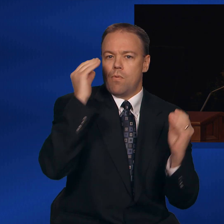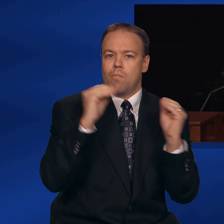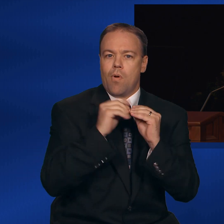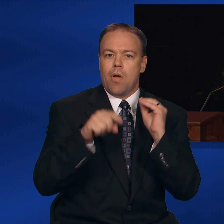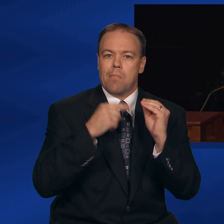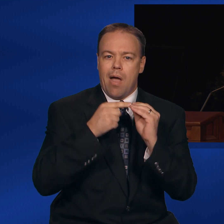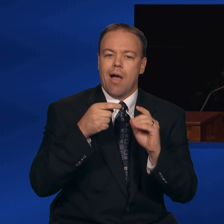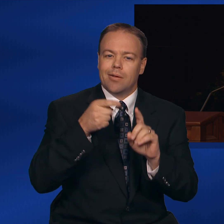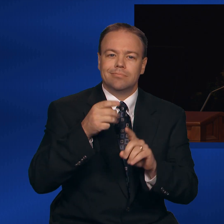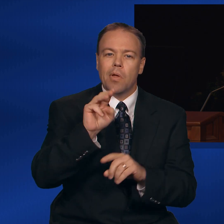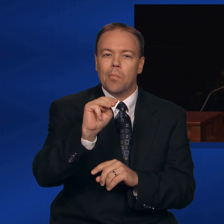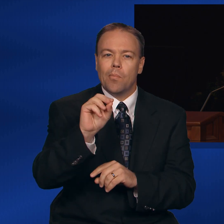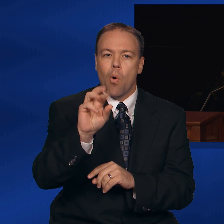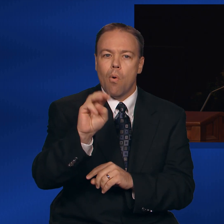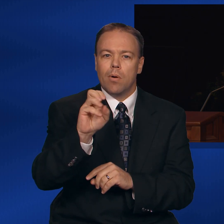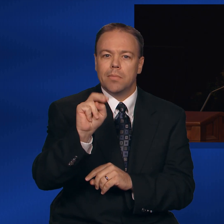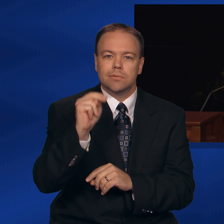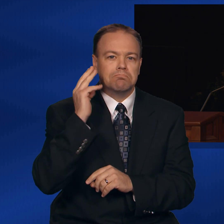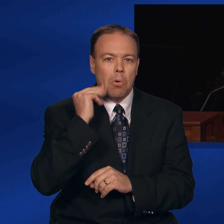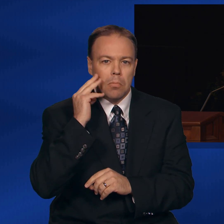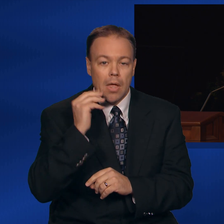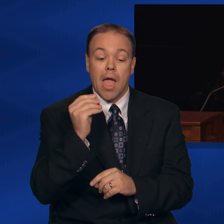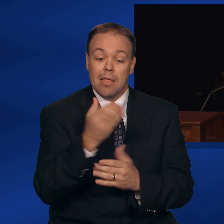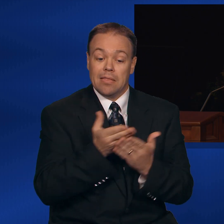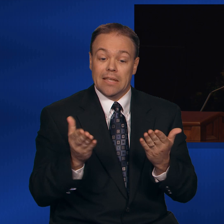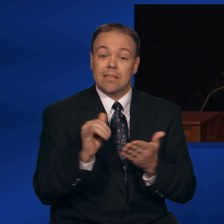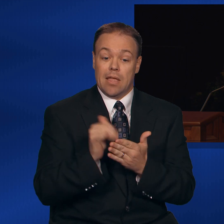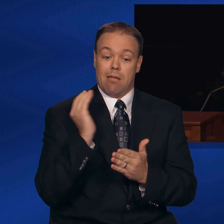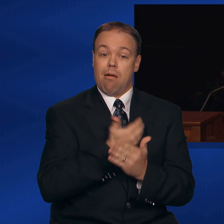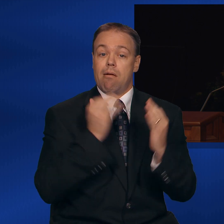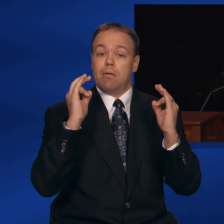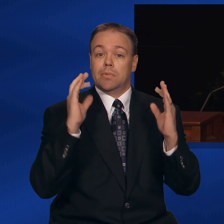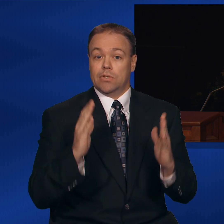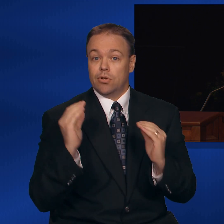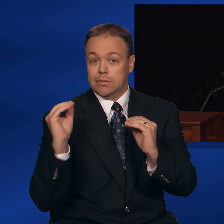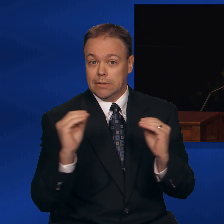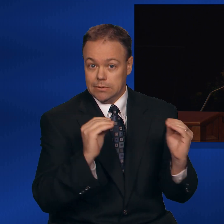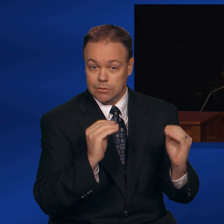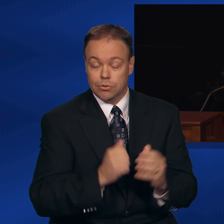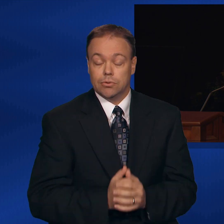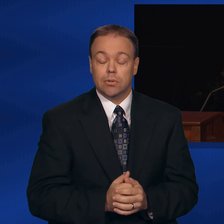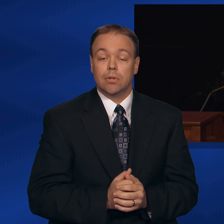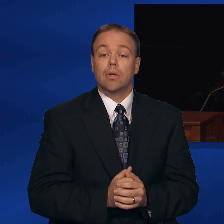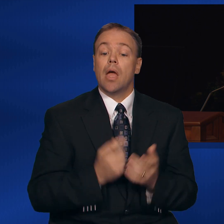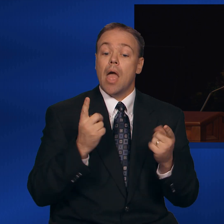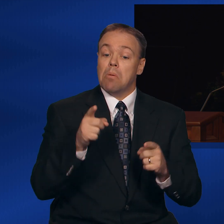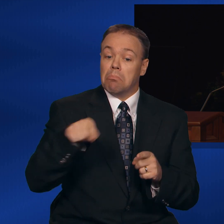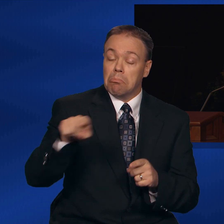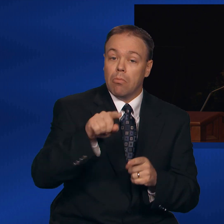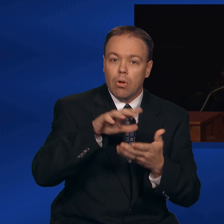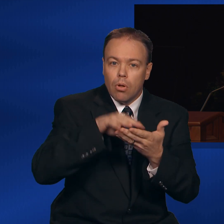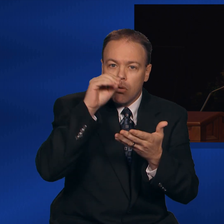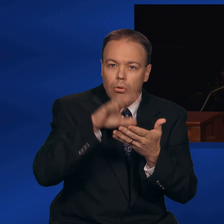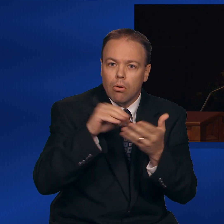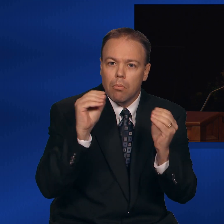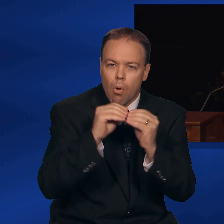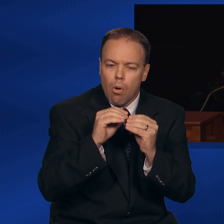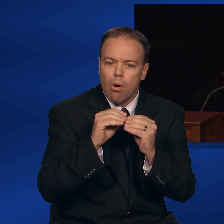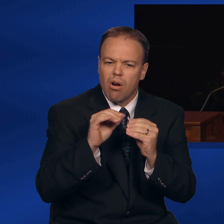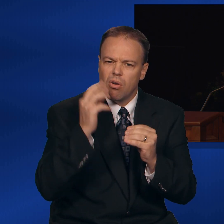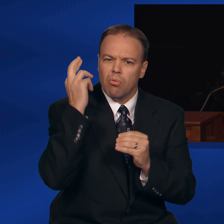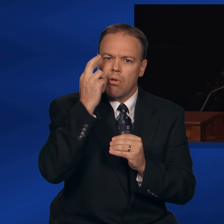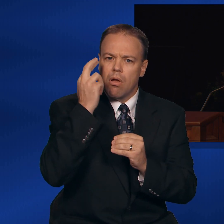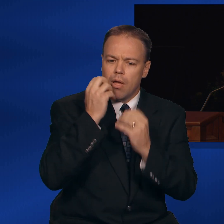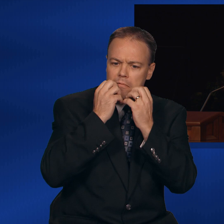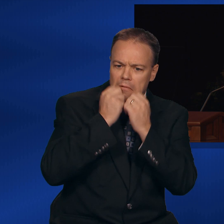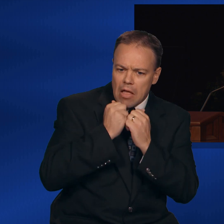Mormons and what our missionaries teach. As you learn more about us, you will find that we share many of the same